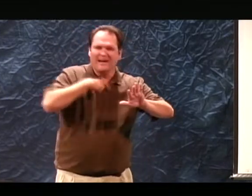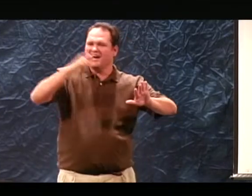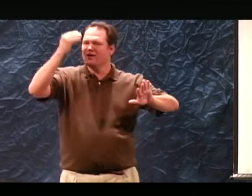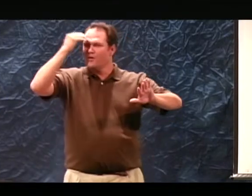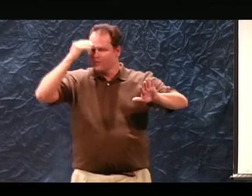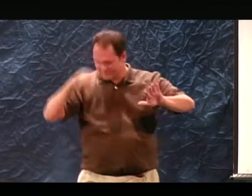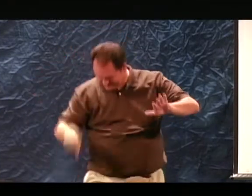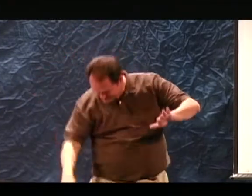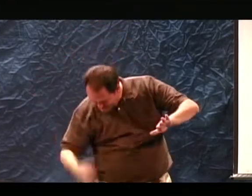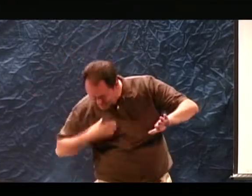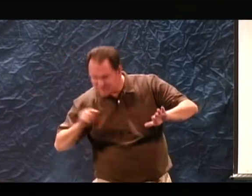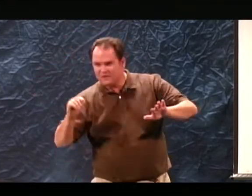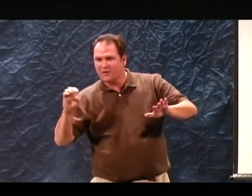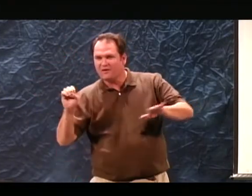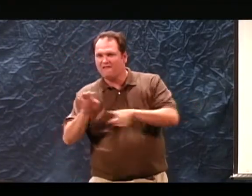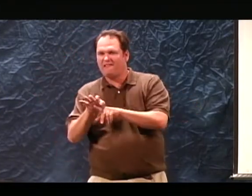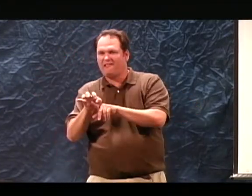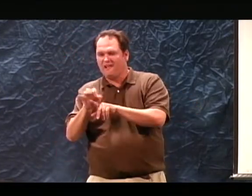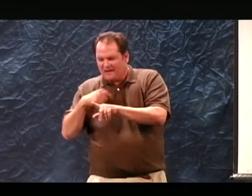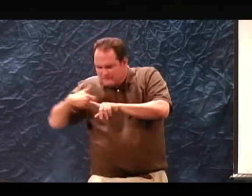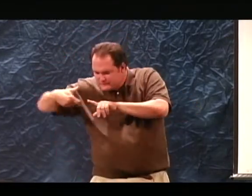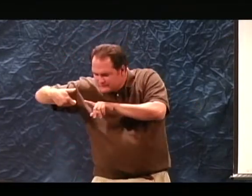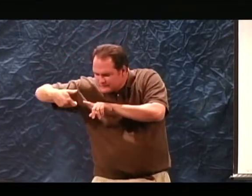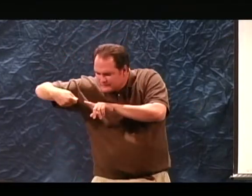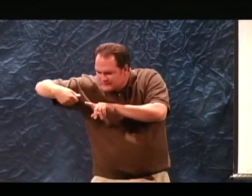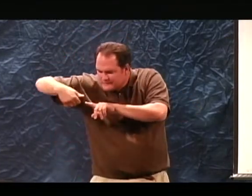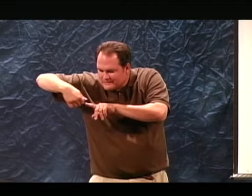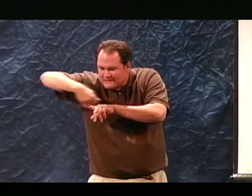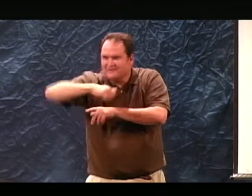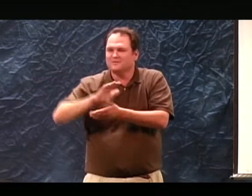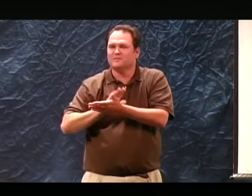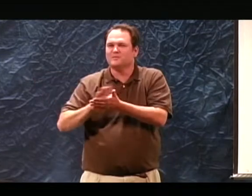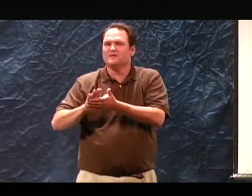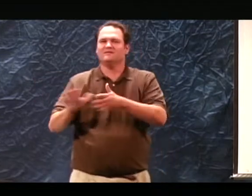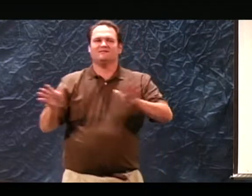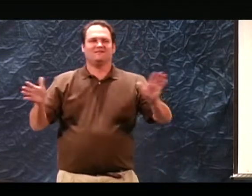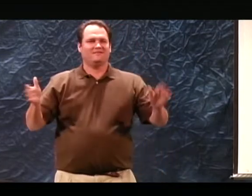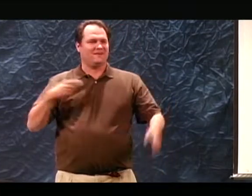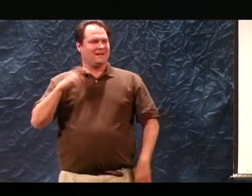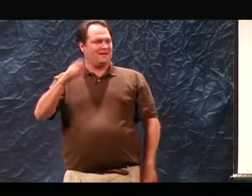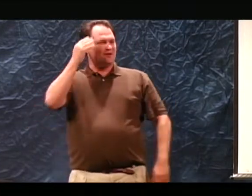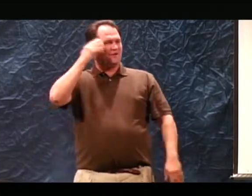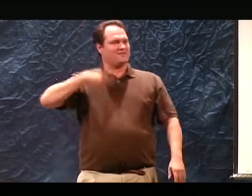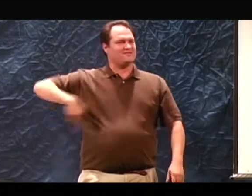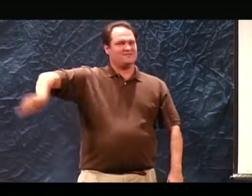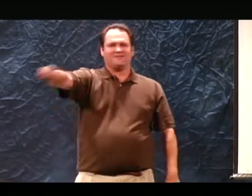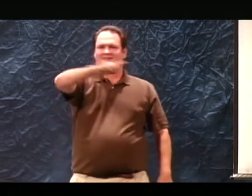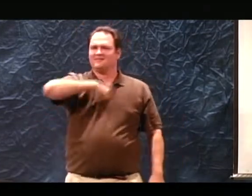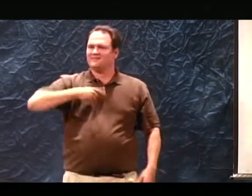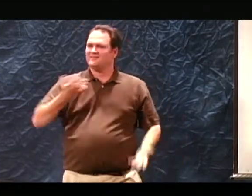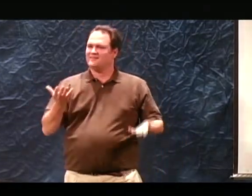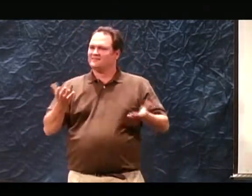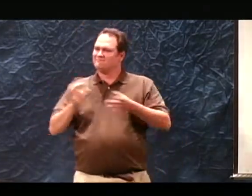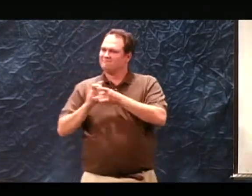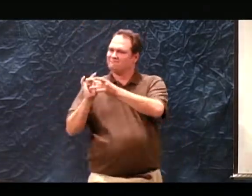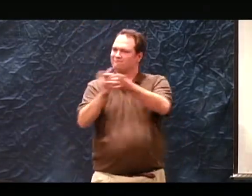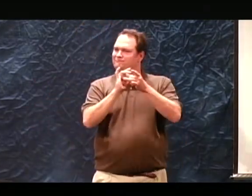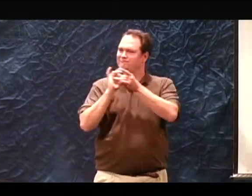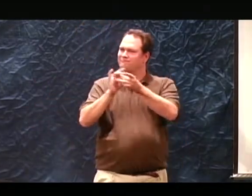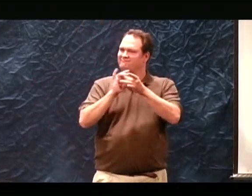because i want to know all the parts of the body i mean i want to know the toenails the fingers need to know the toenails and they can